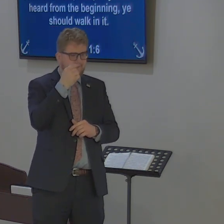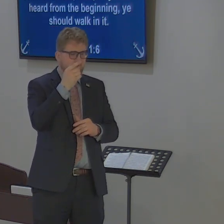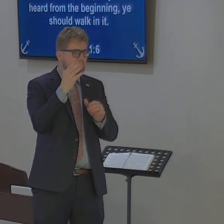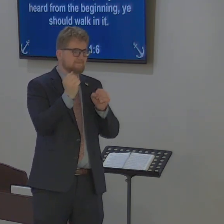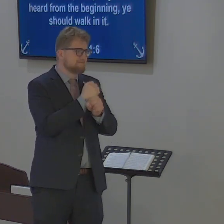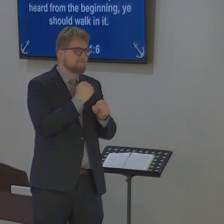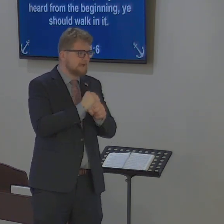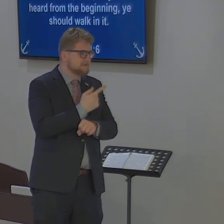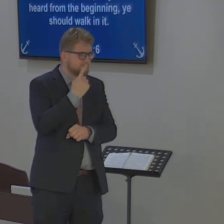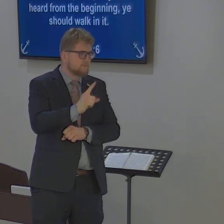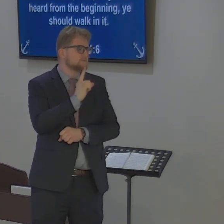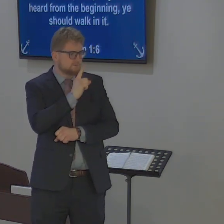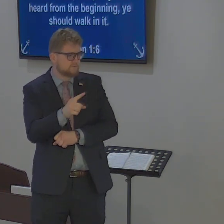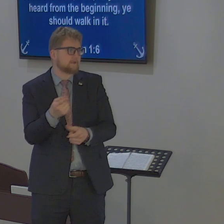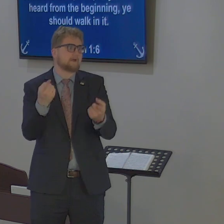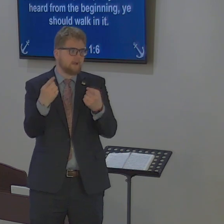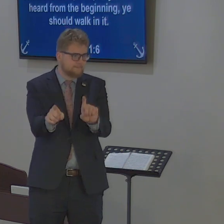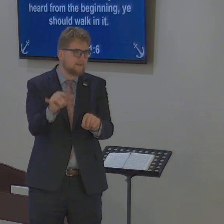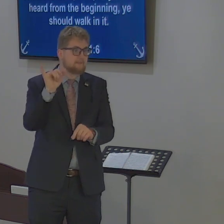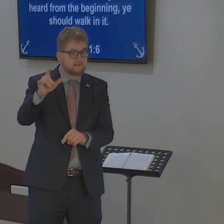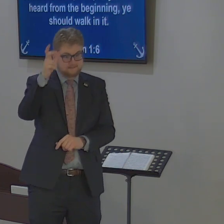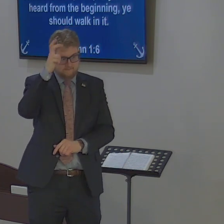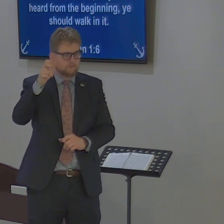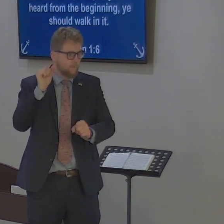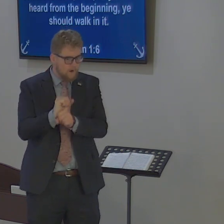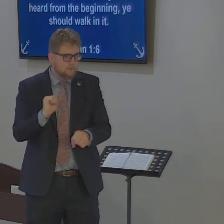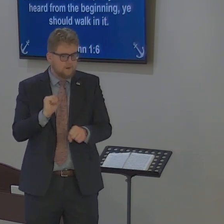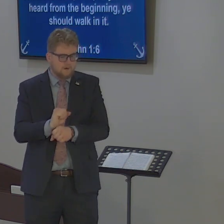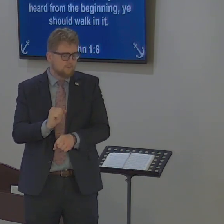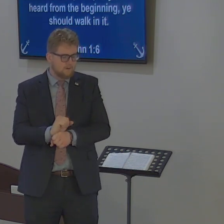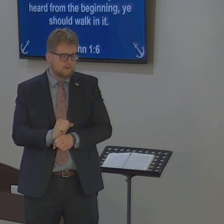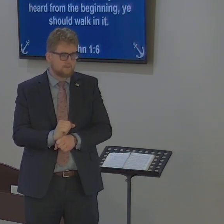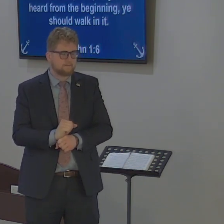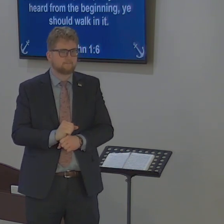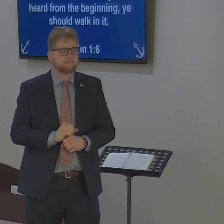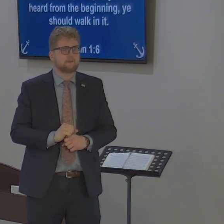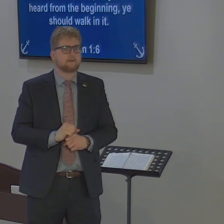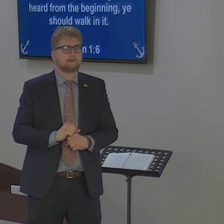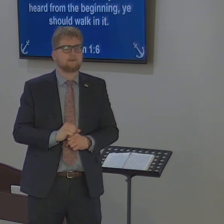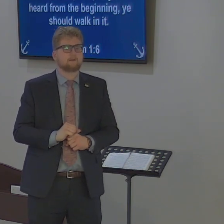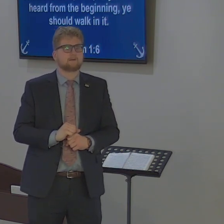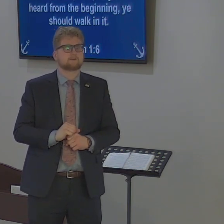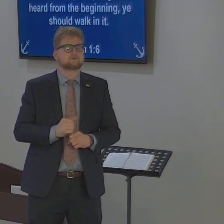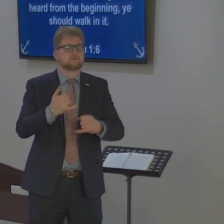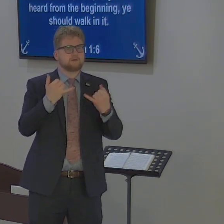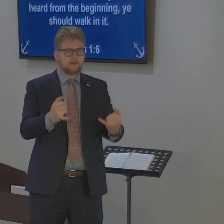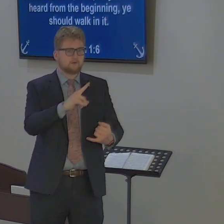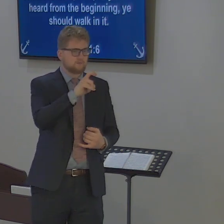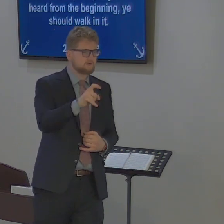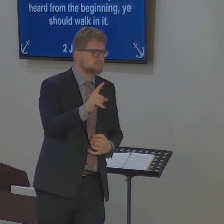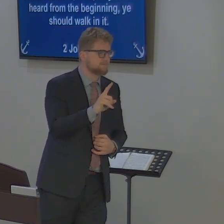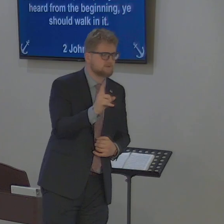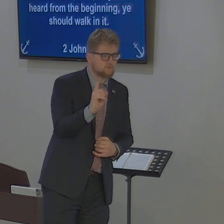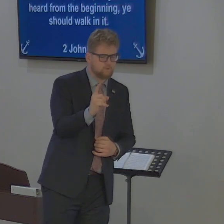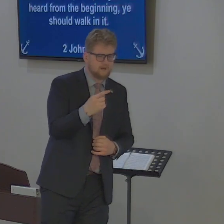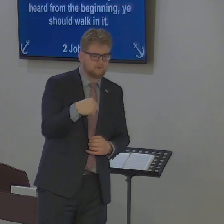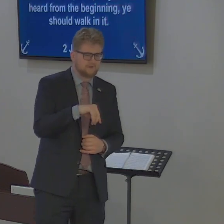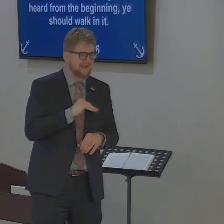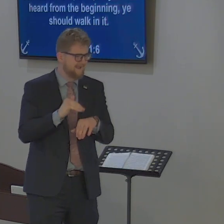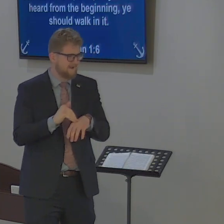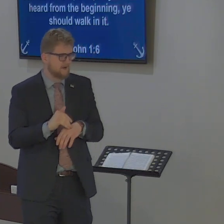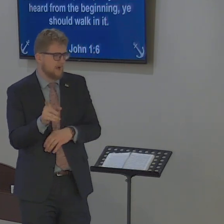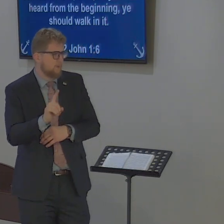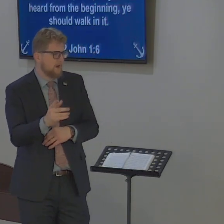on, right? But can I just say, where are we at? Where are we at? Where is our fight